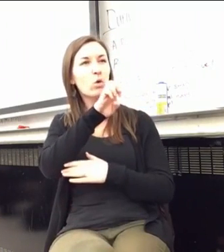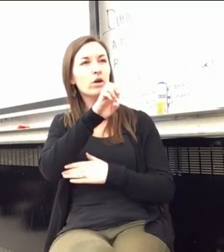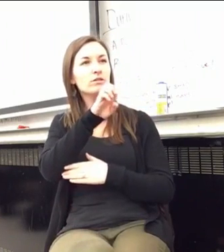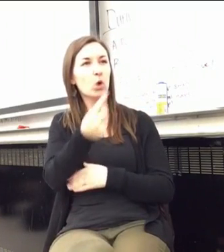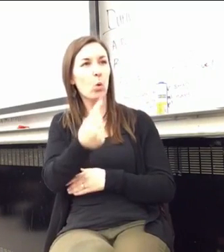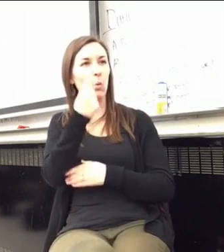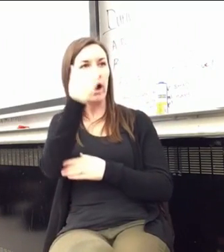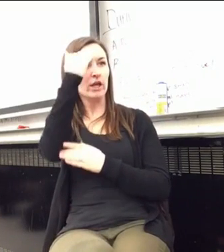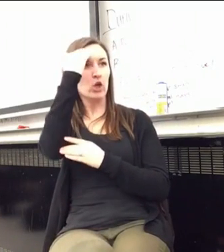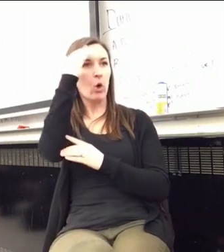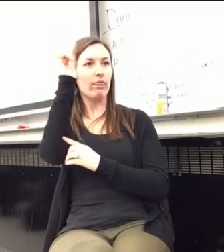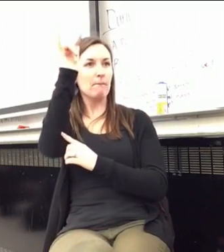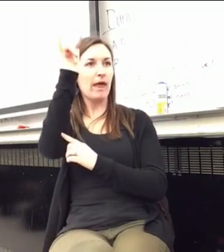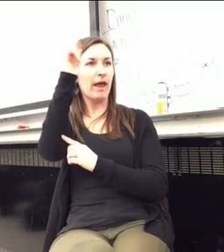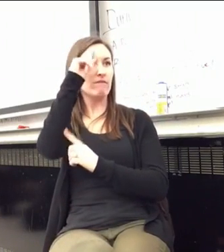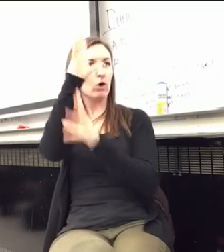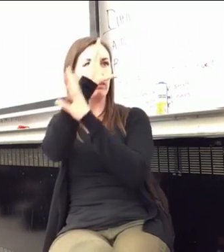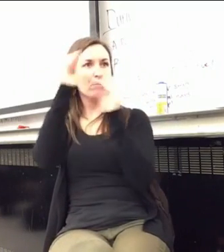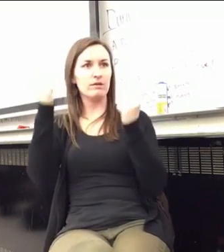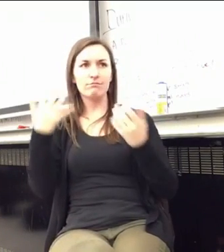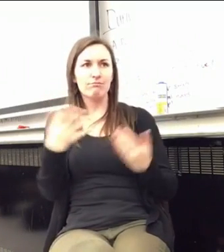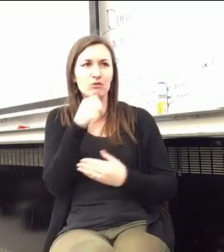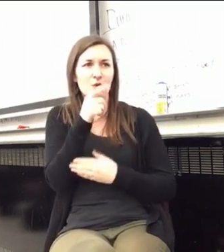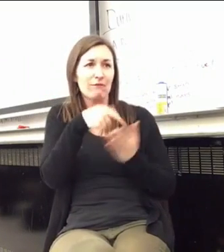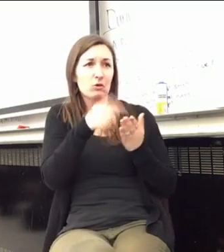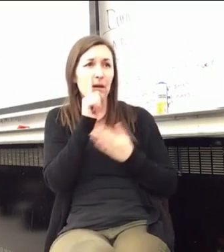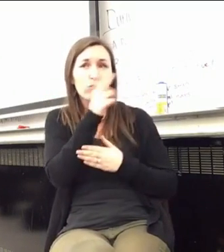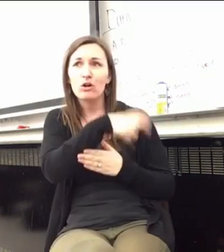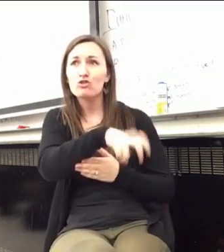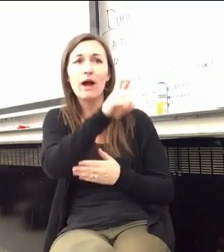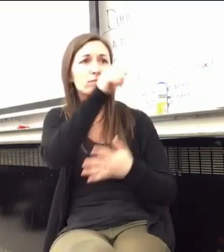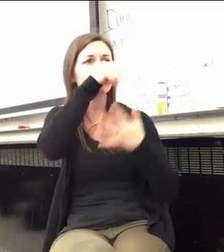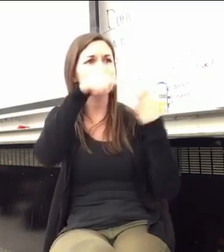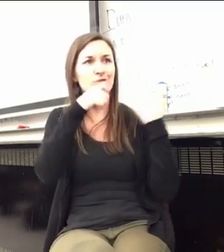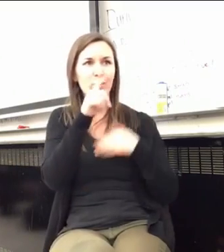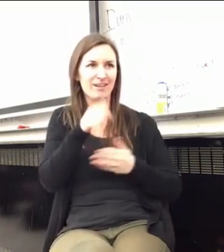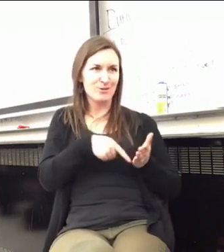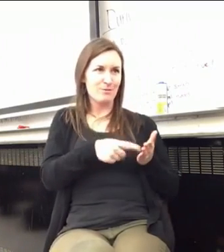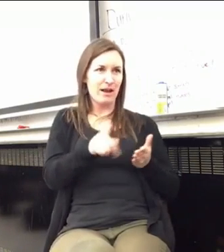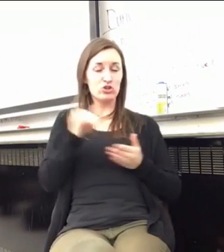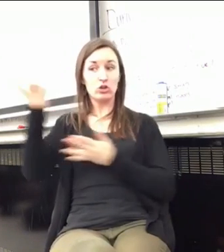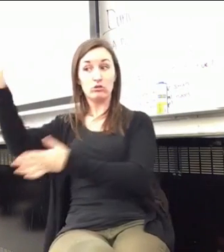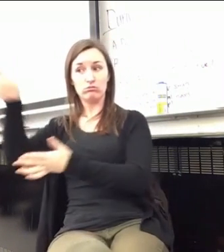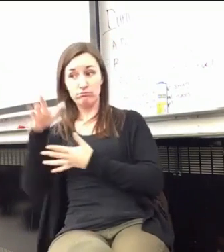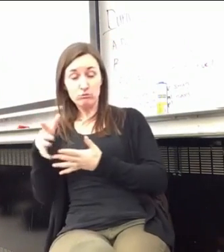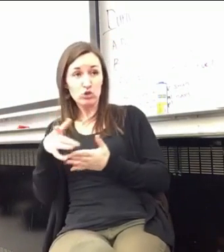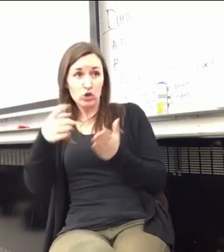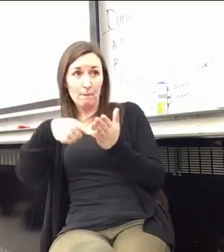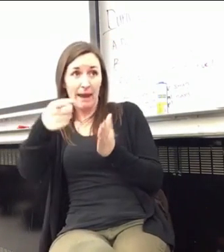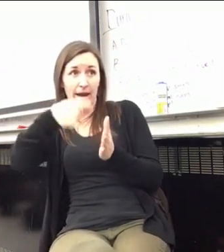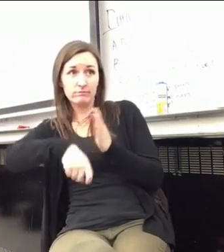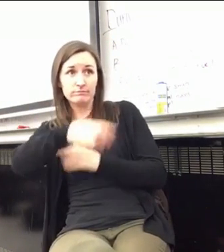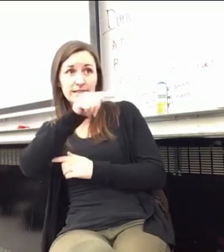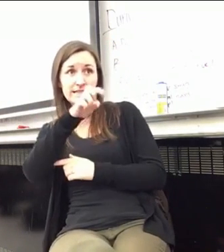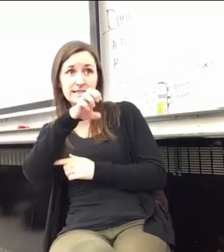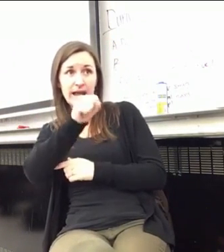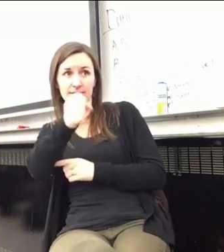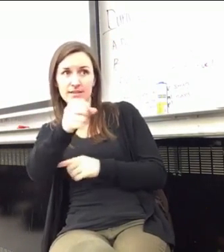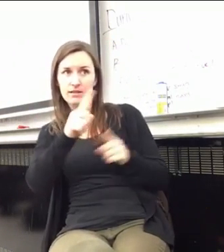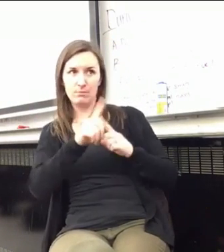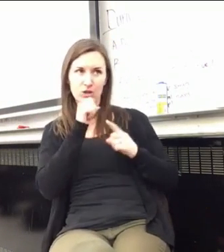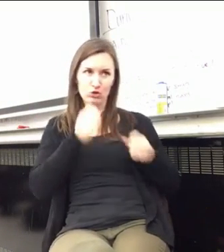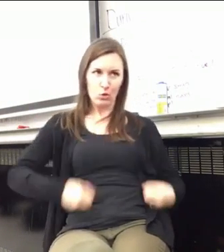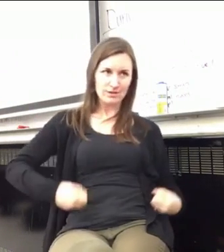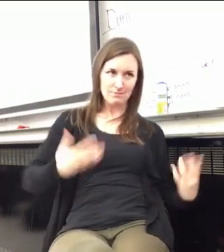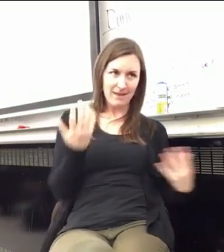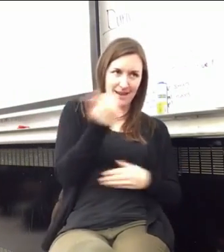So, yeah, you don't get a ton until afterwards. But yes, you do still pay all the taxes. So what happens, though, is that